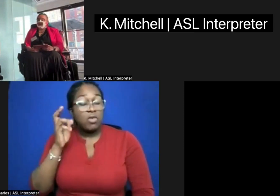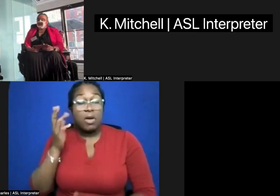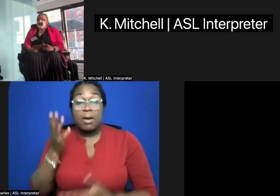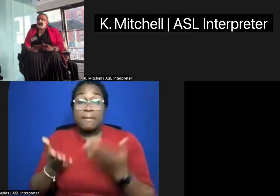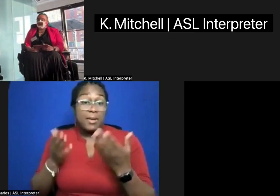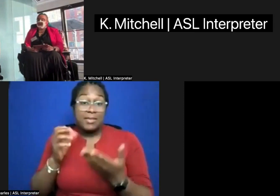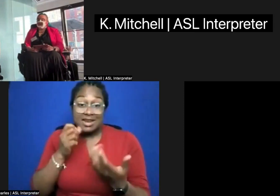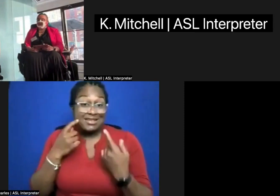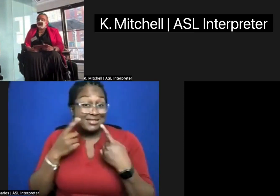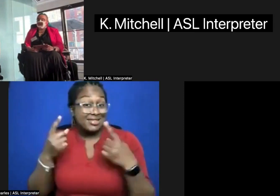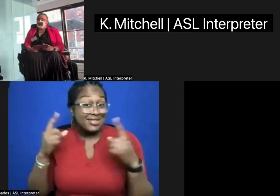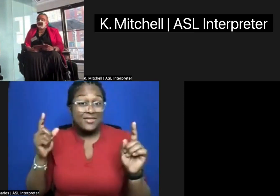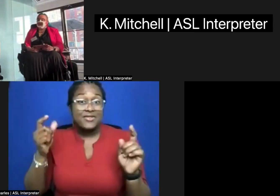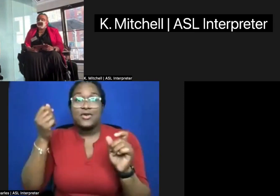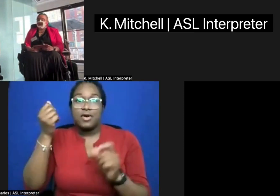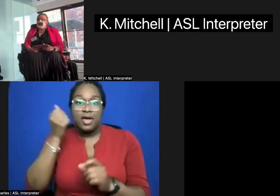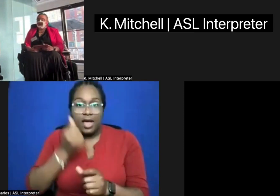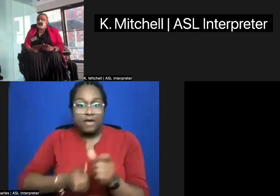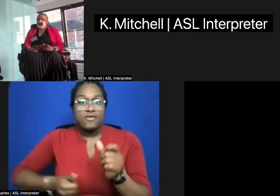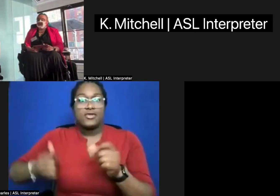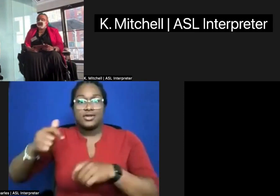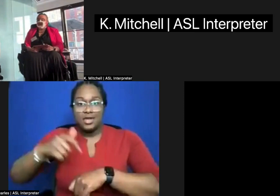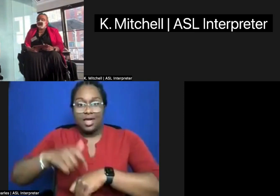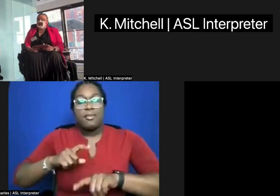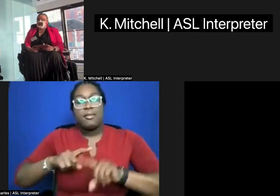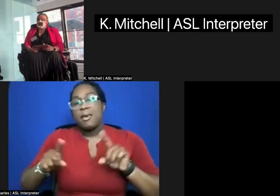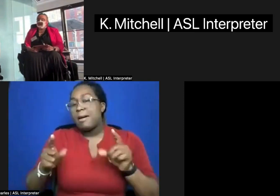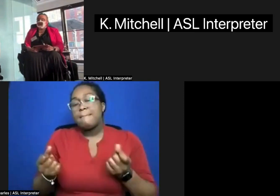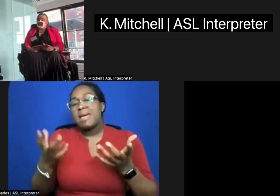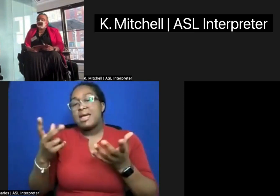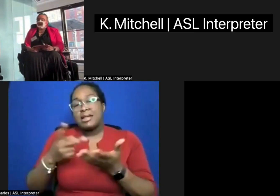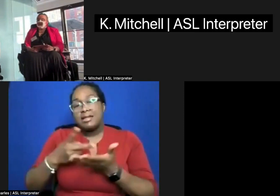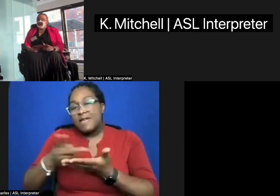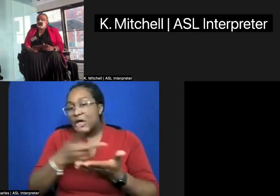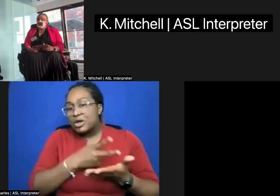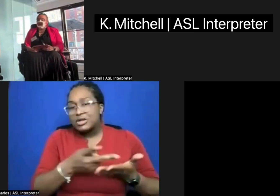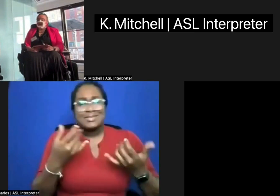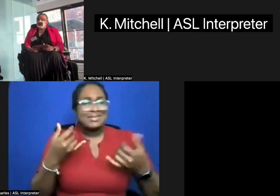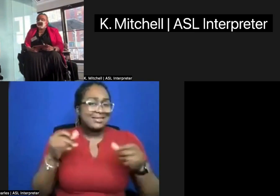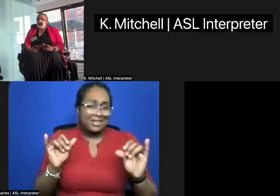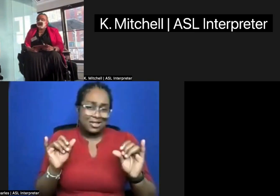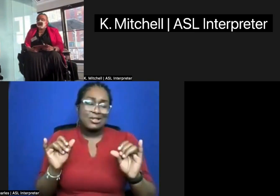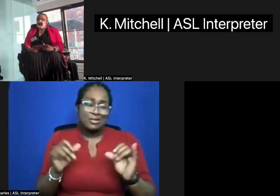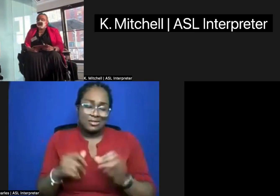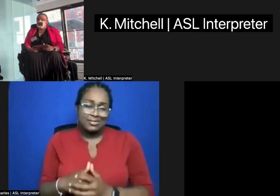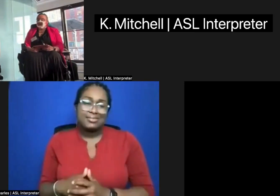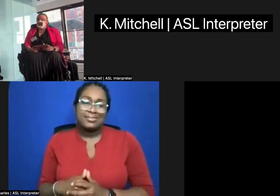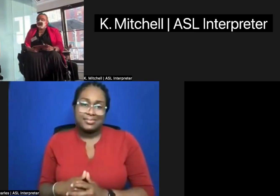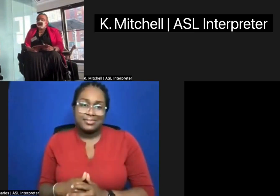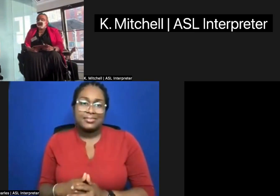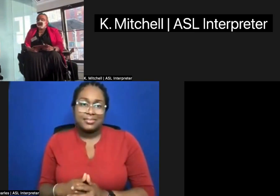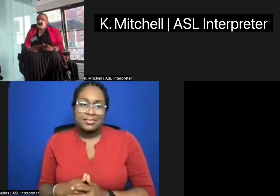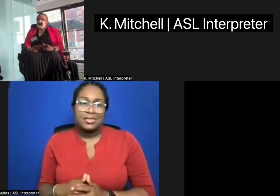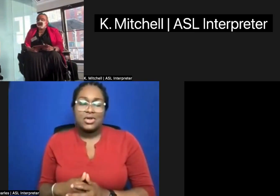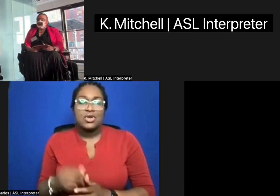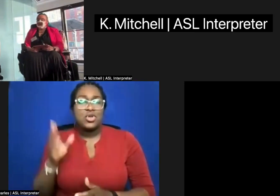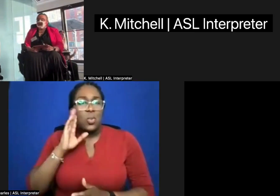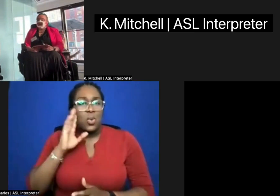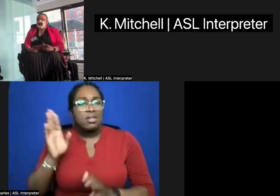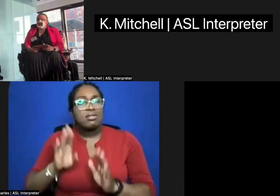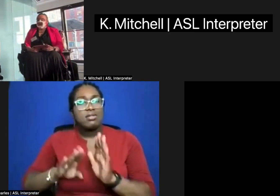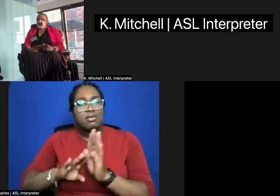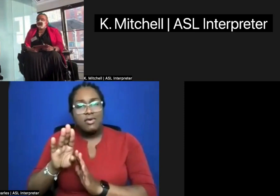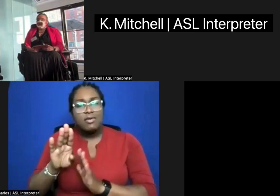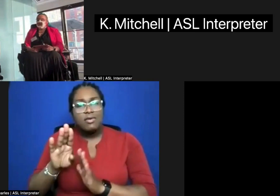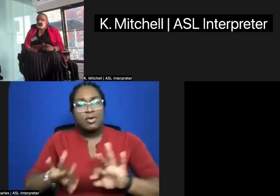every time. Maybe a lot of times you're not successful, but I do think that ultimately you develop really